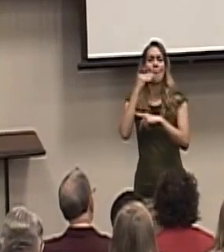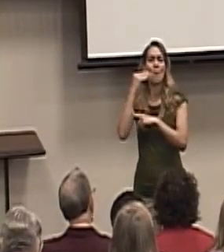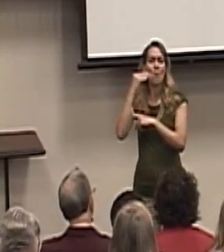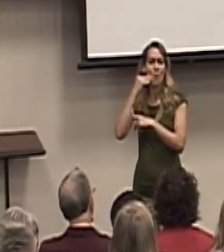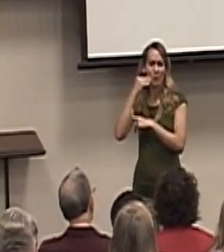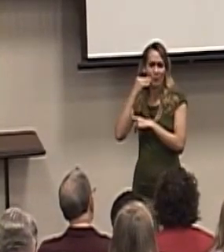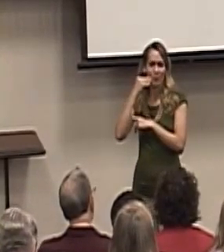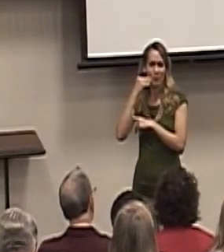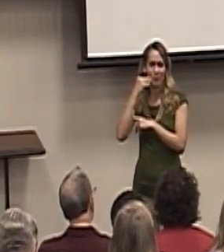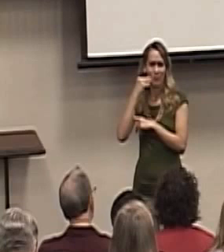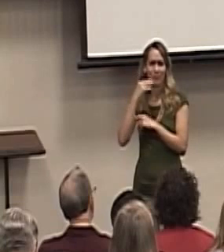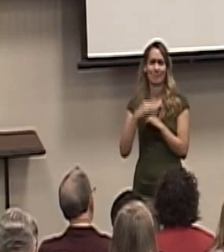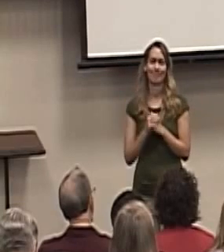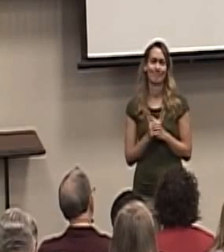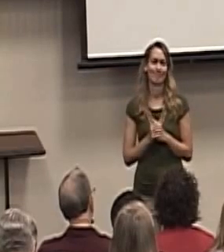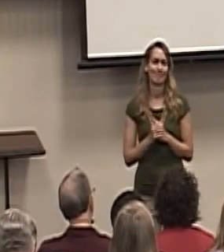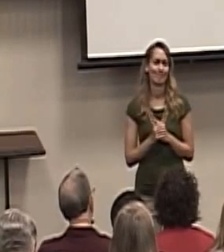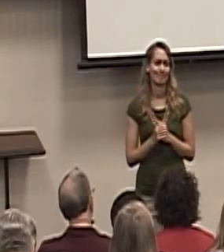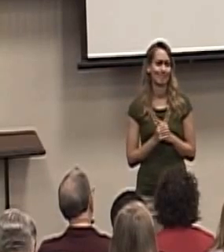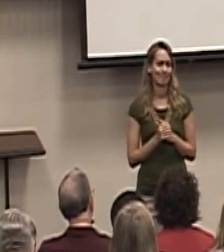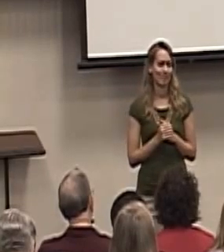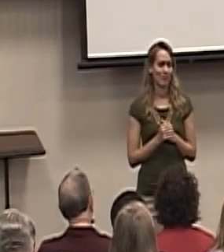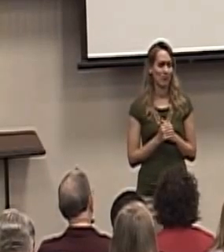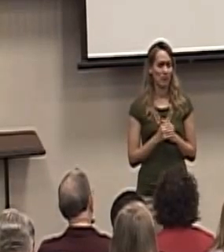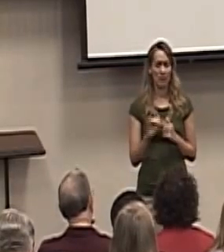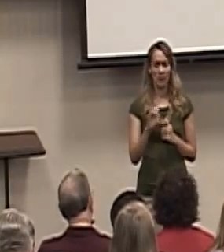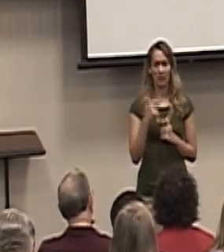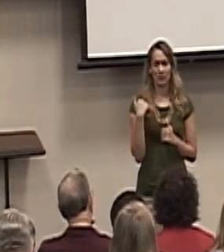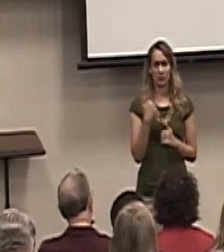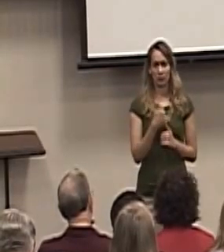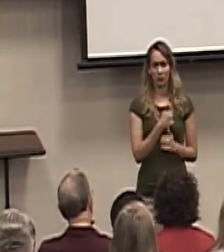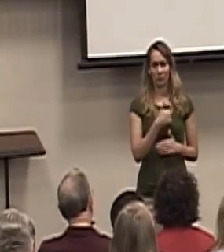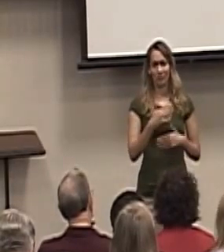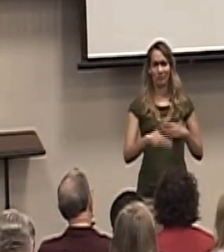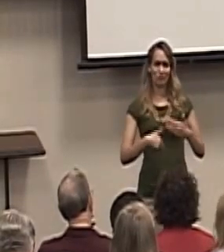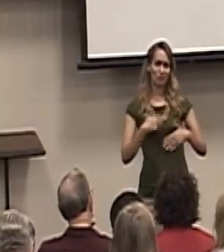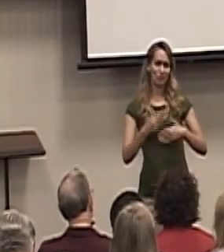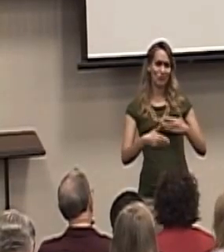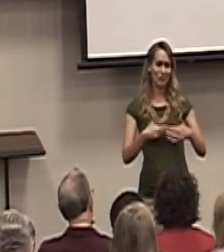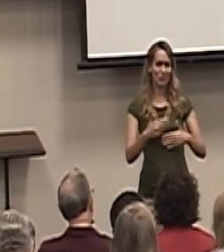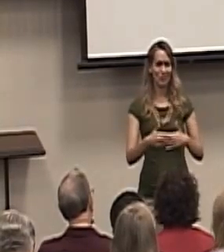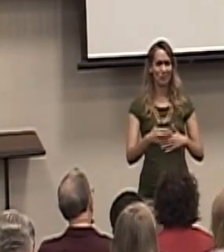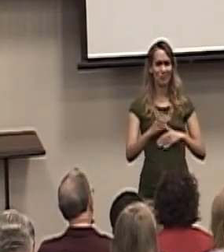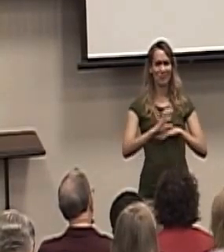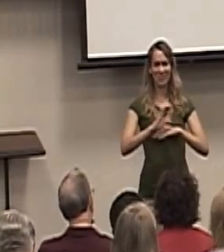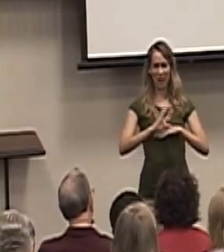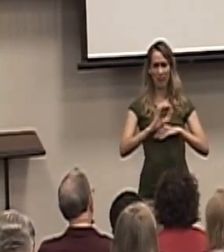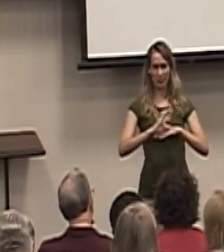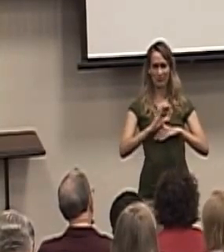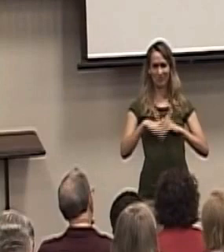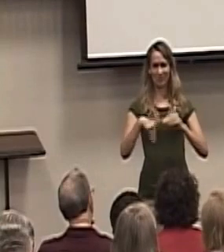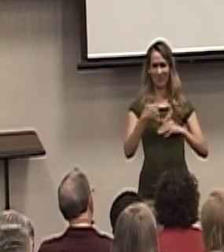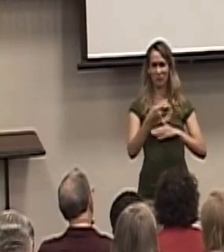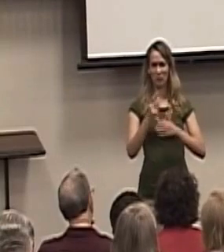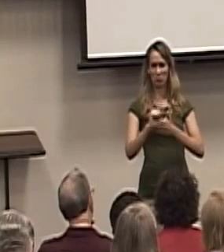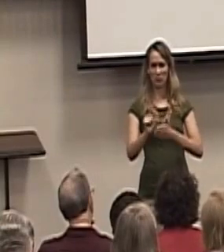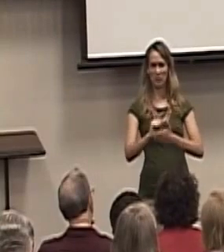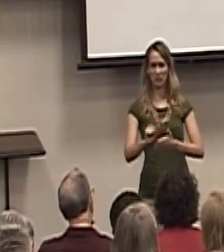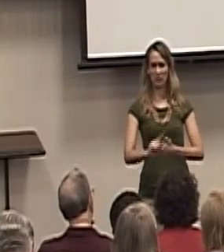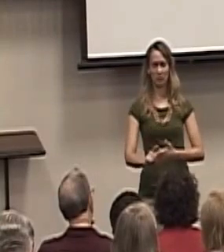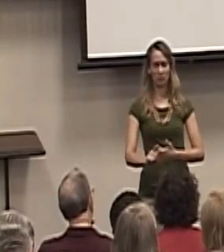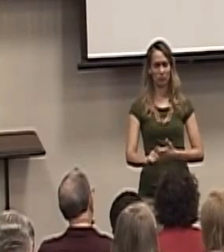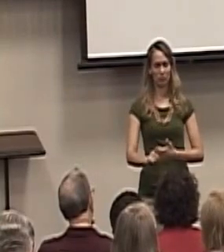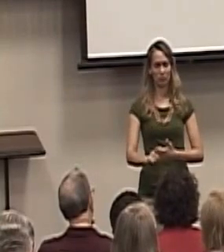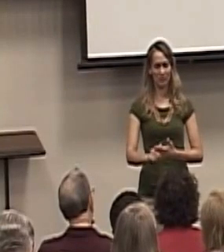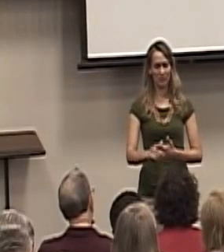home like we have. So as we go through these next weeks, I encourage you to grasp on to this concept. And I